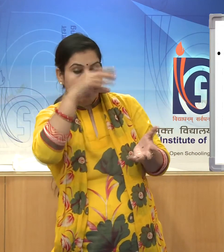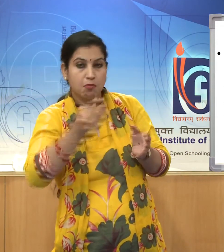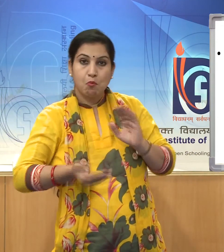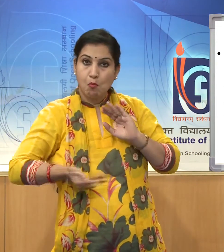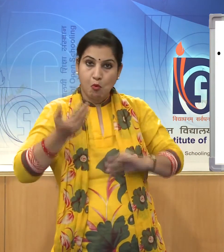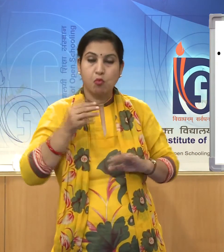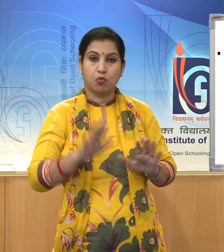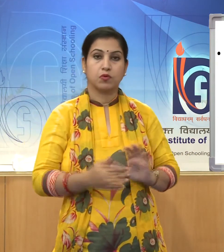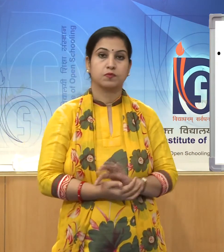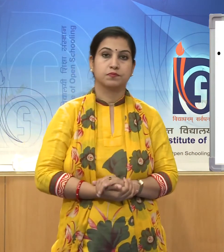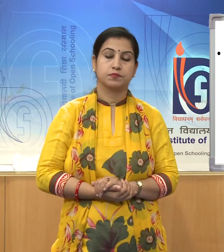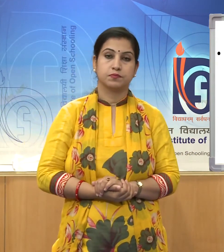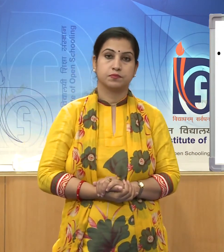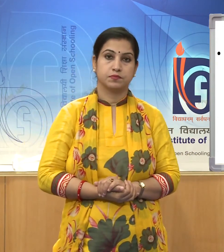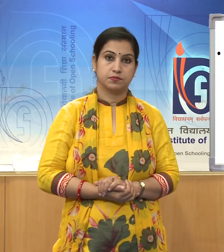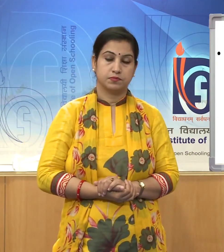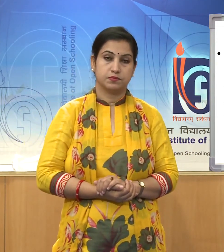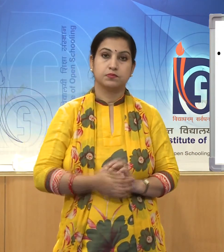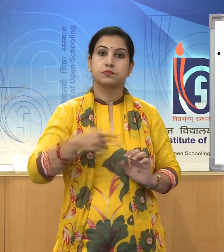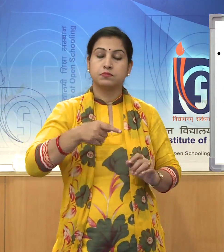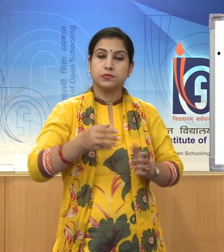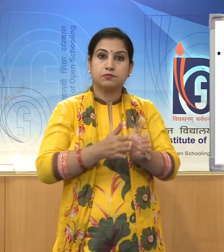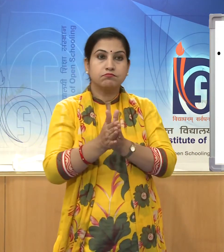artists as an inspiration.